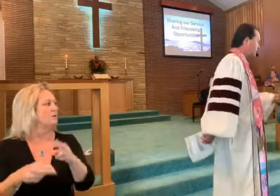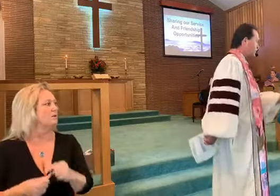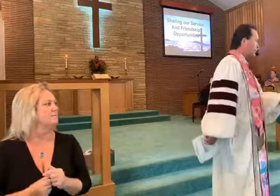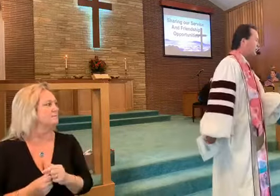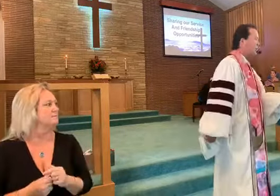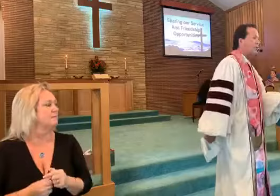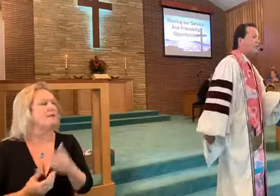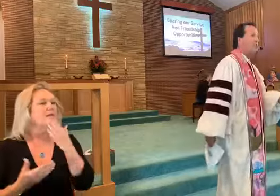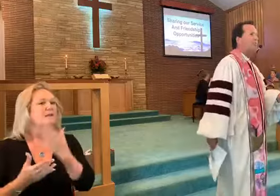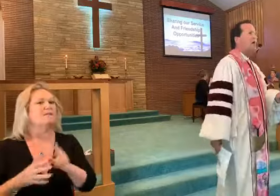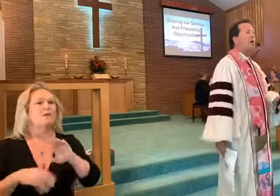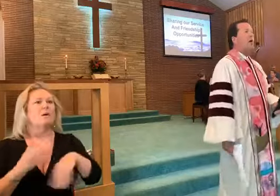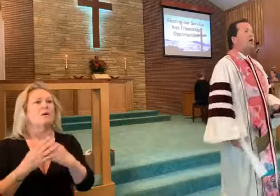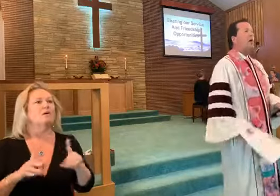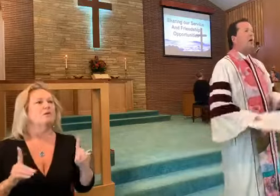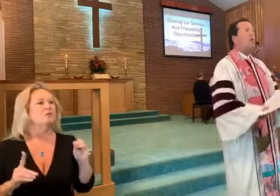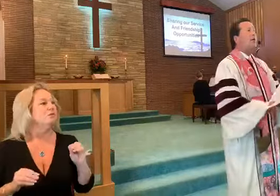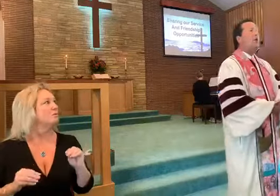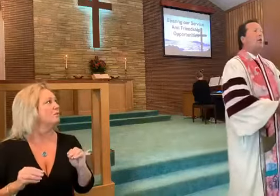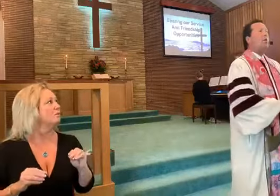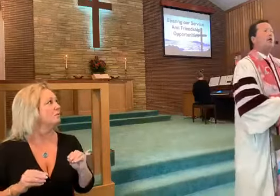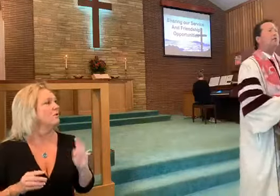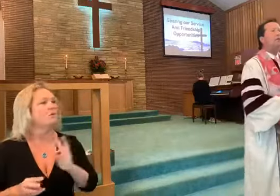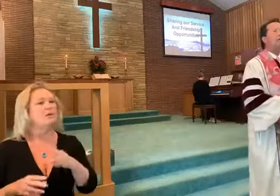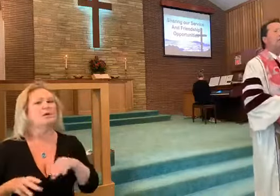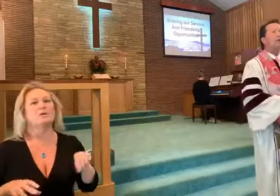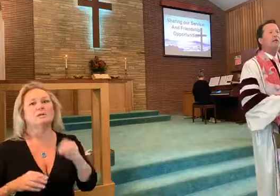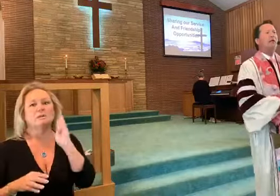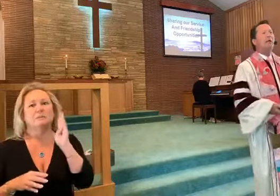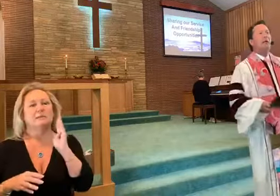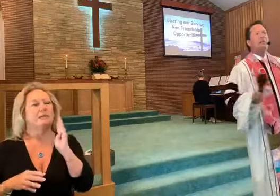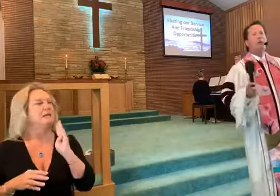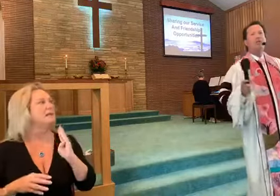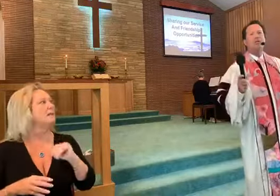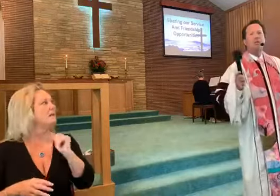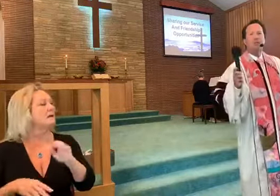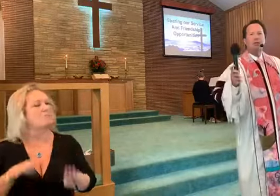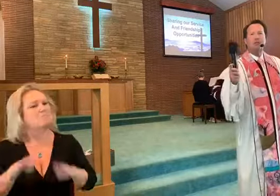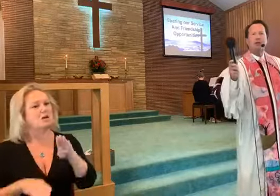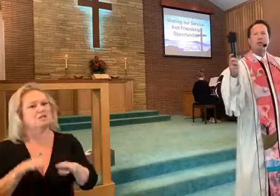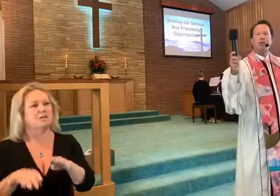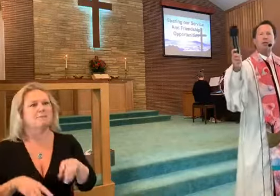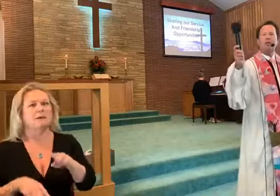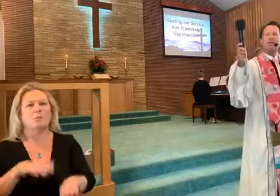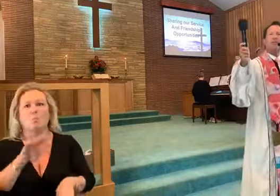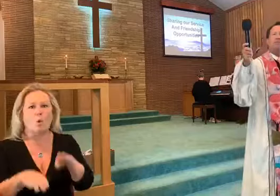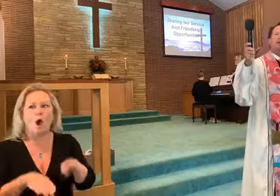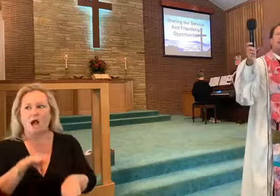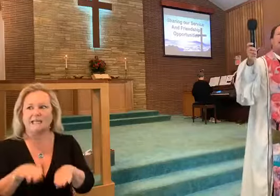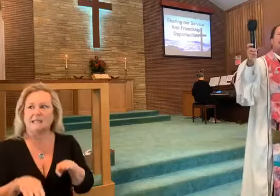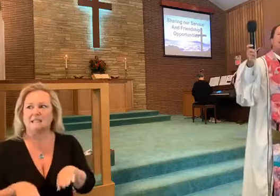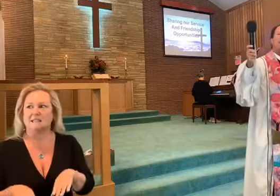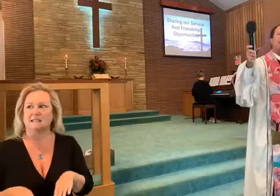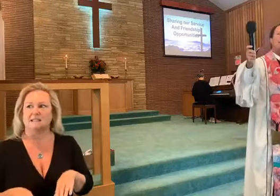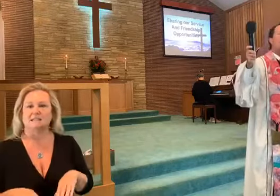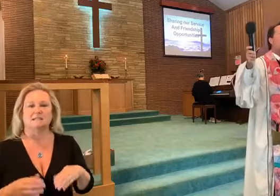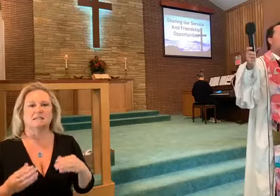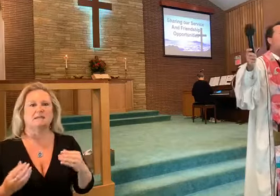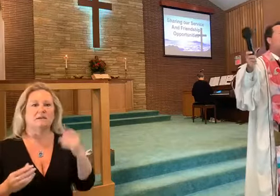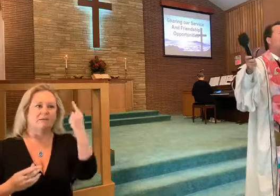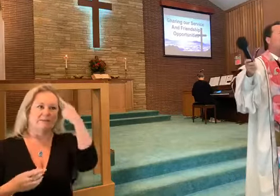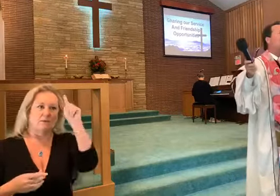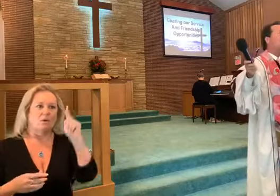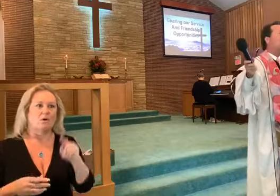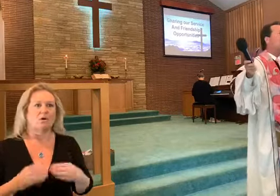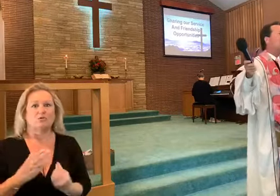Thank you. Thanks for all you do. We are going to be not marching, but walking. For crop